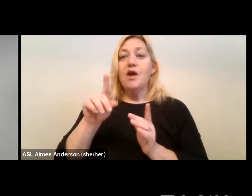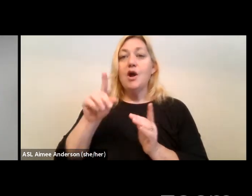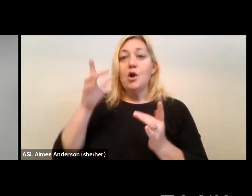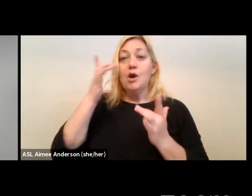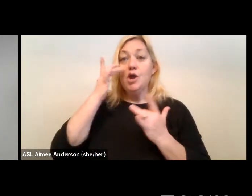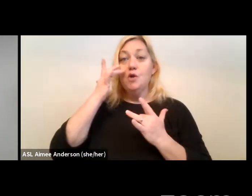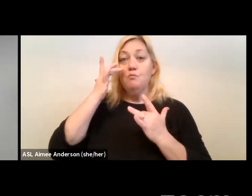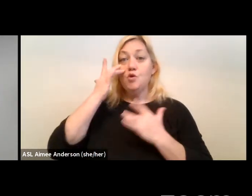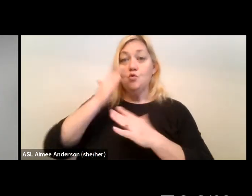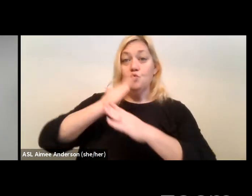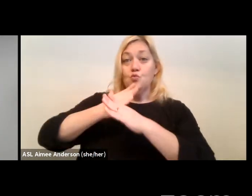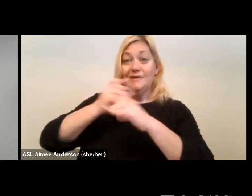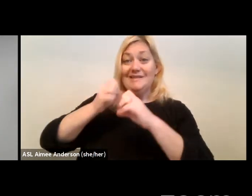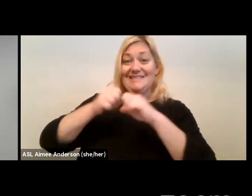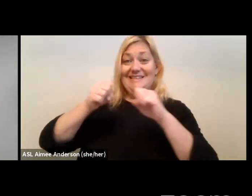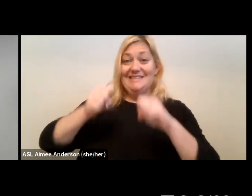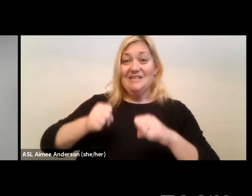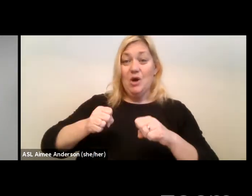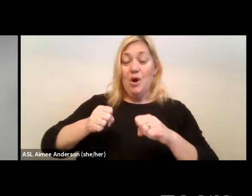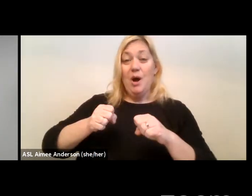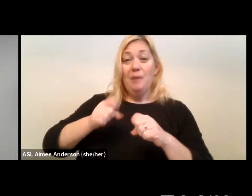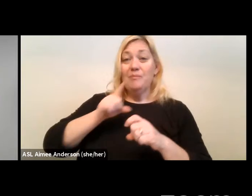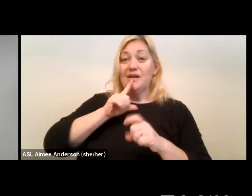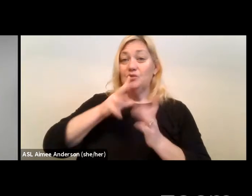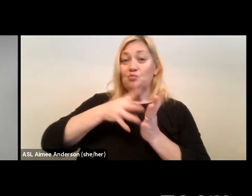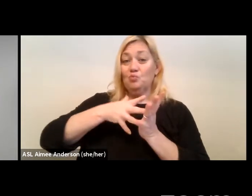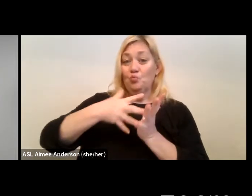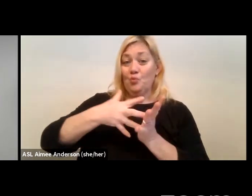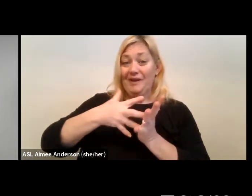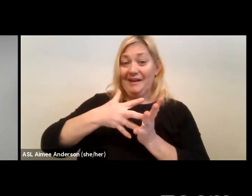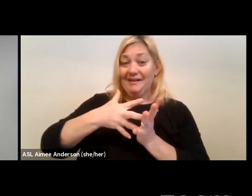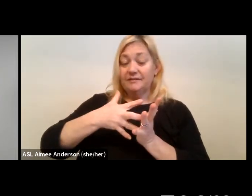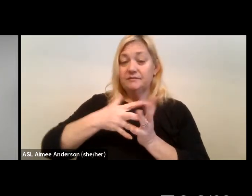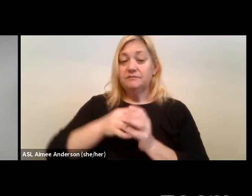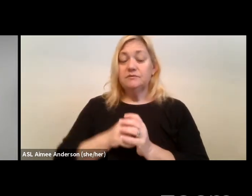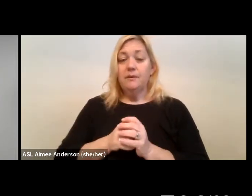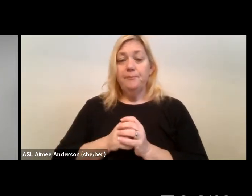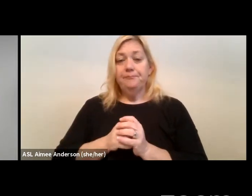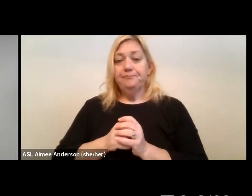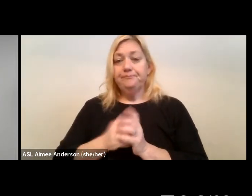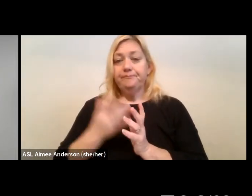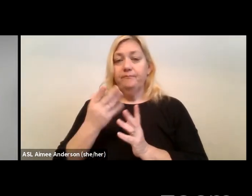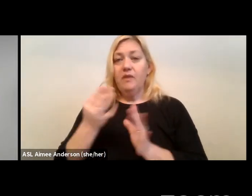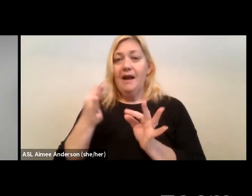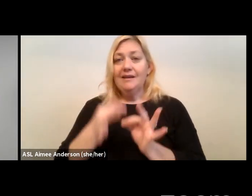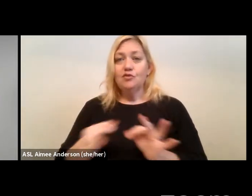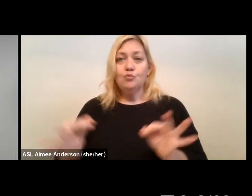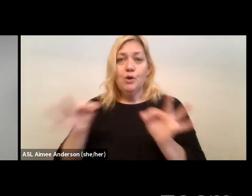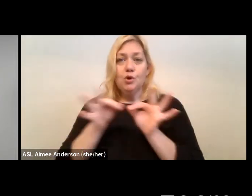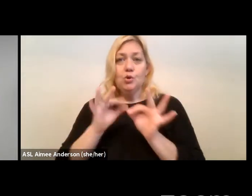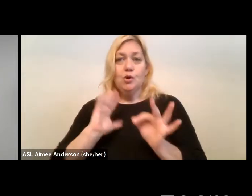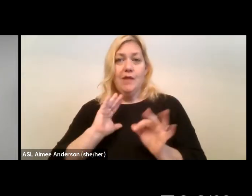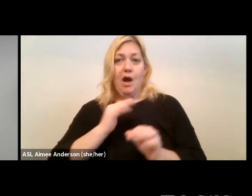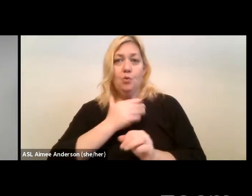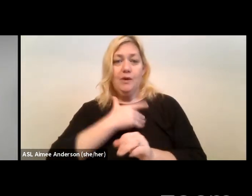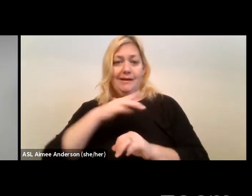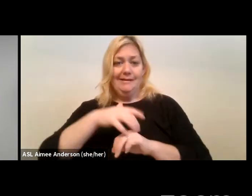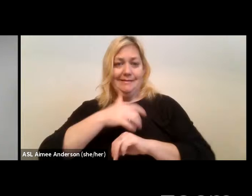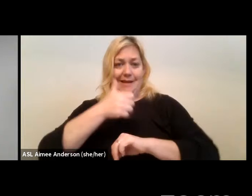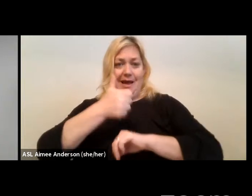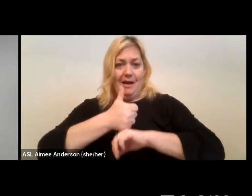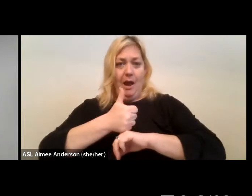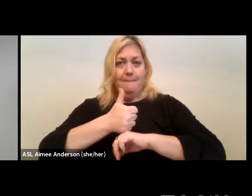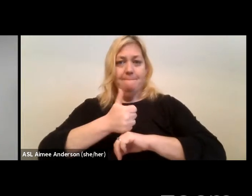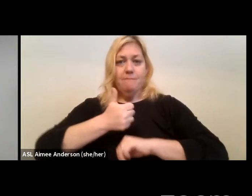we set ourselves to a higher standard. Thank